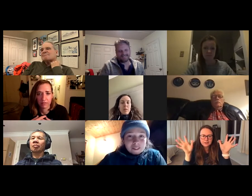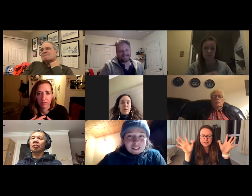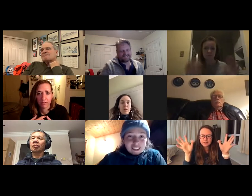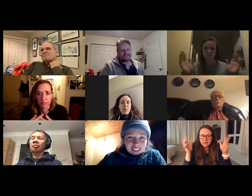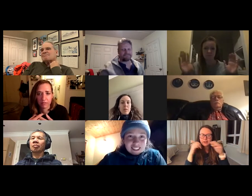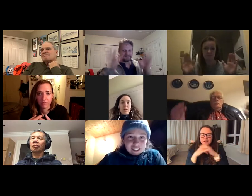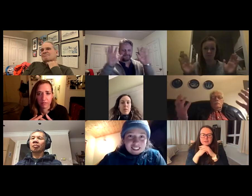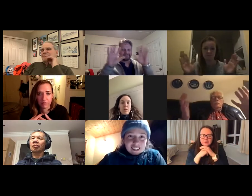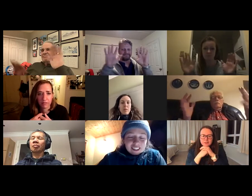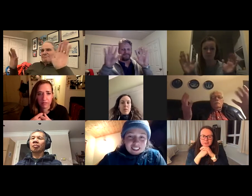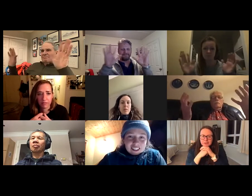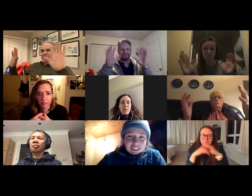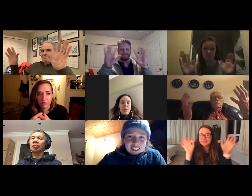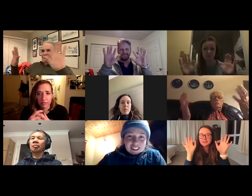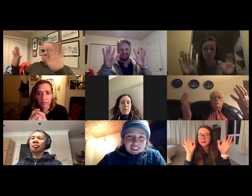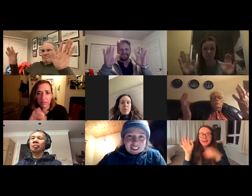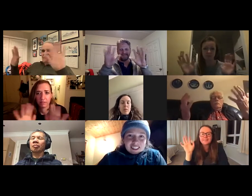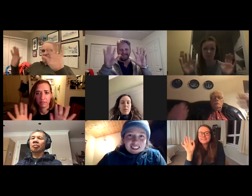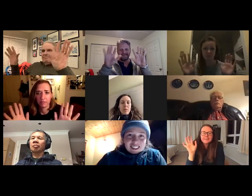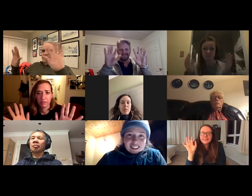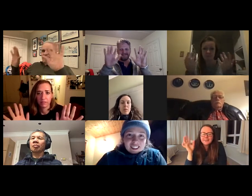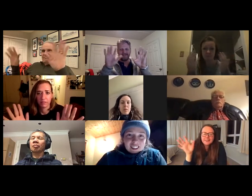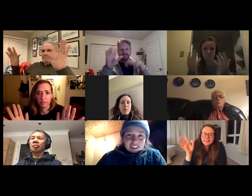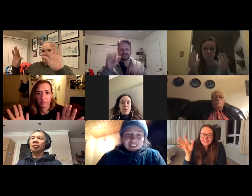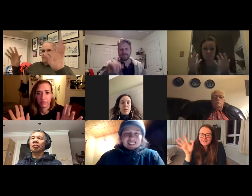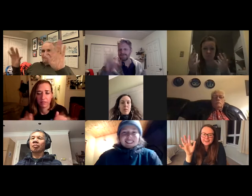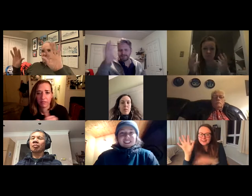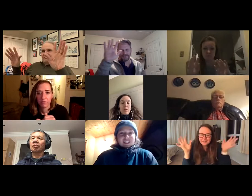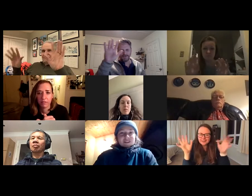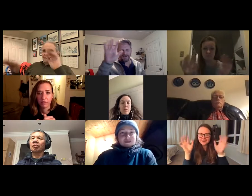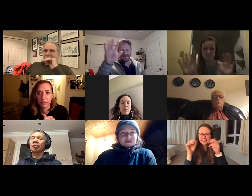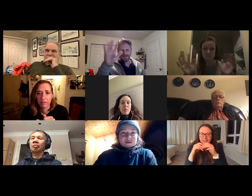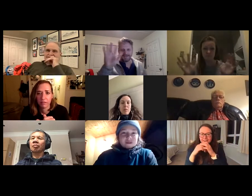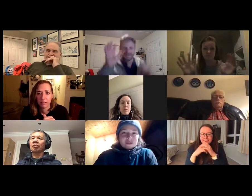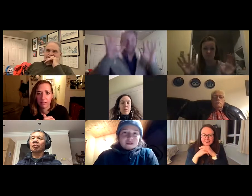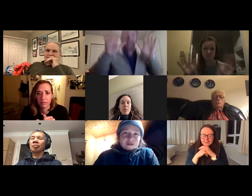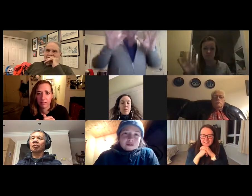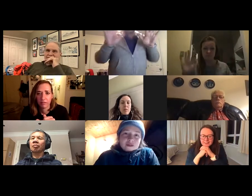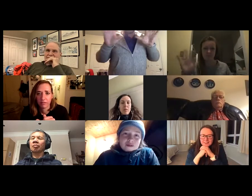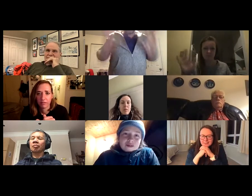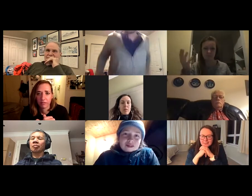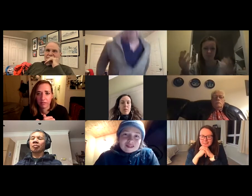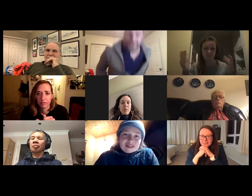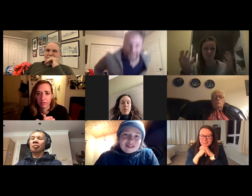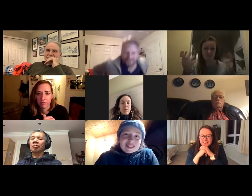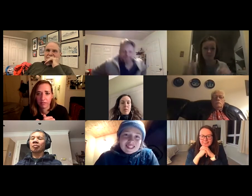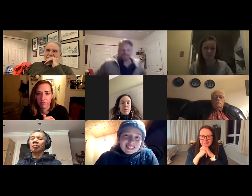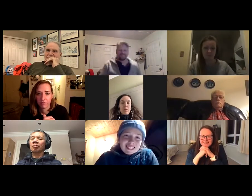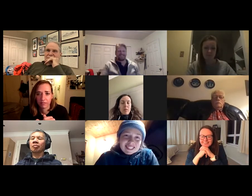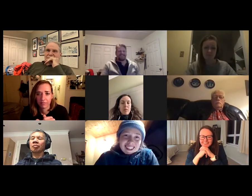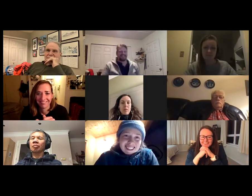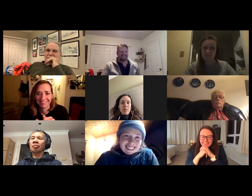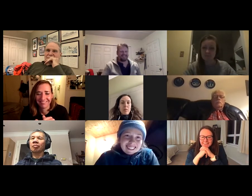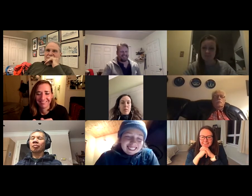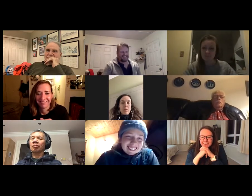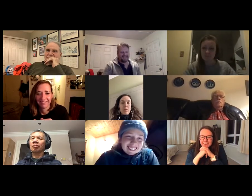Yes. Yeah. Yep. Okay. Still. Yep. But that's 2 hands. 2 hands. Maybe it's just a 1 hand. Maybe it's a standing 2 hands. You never